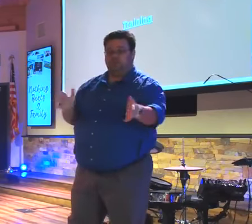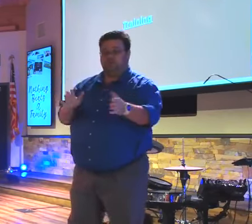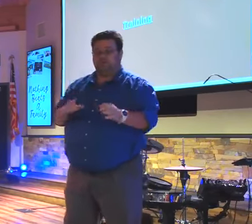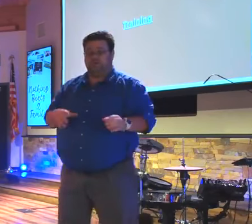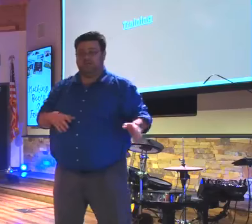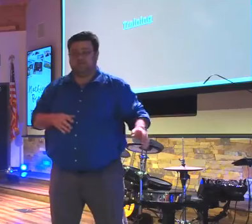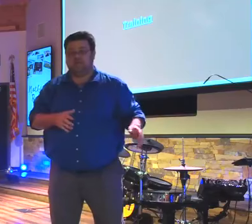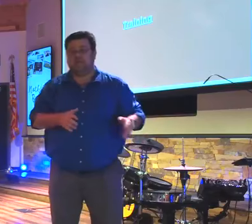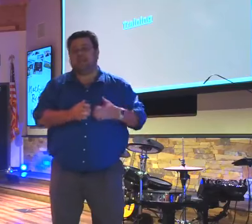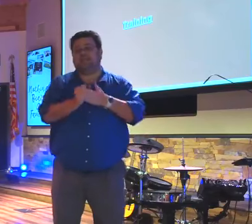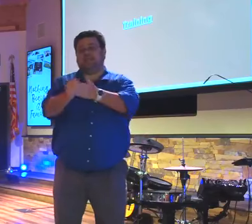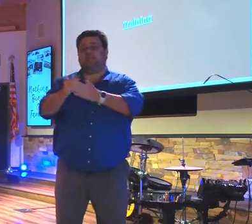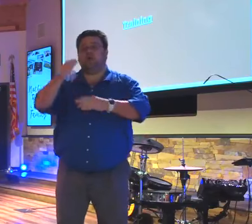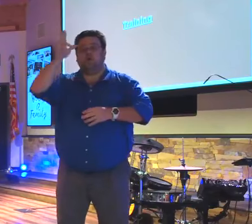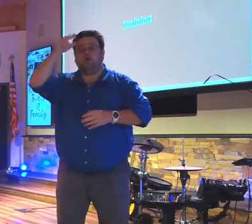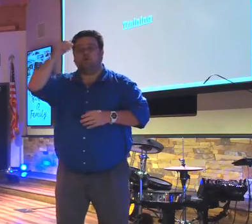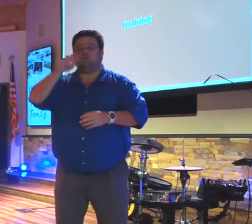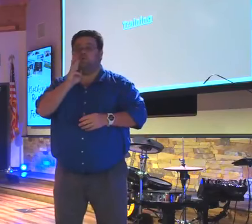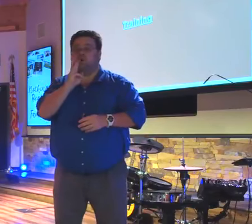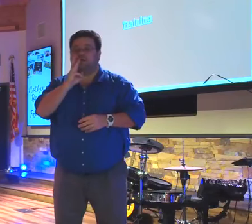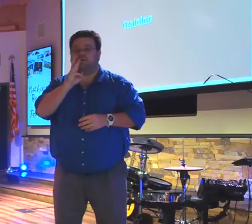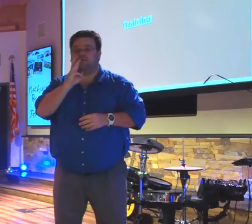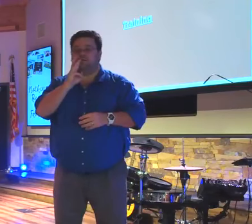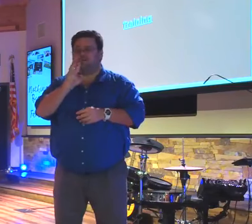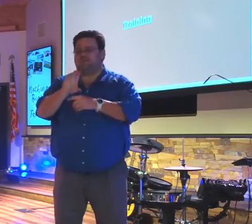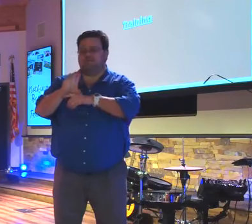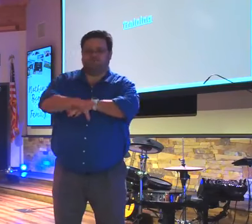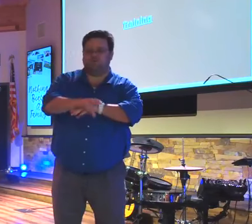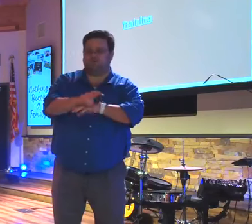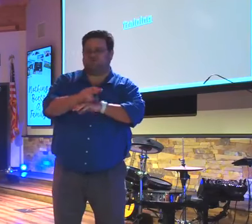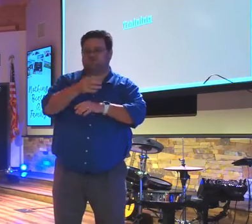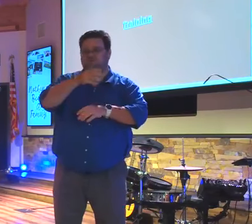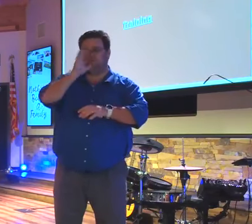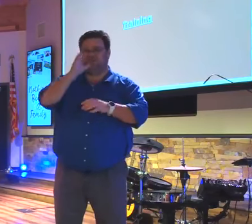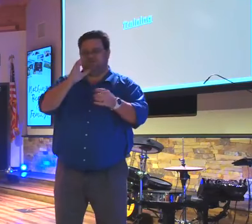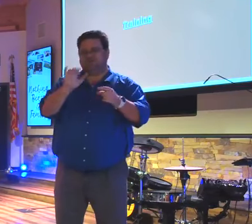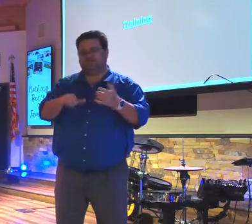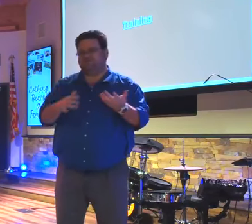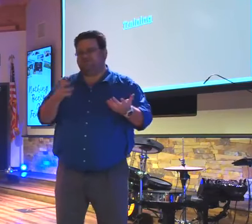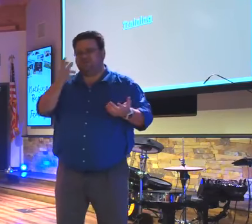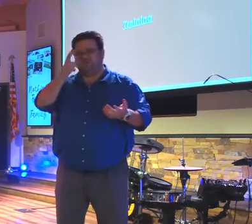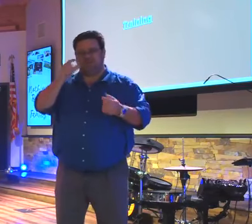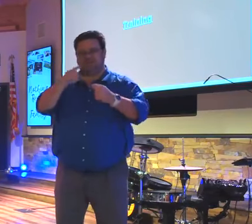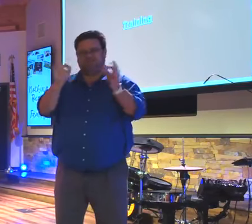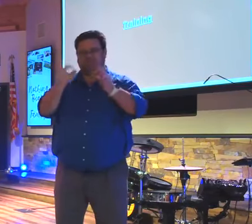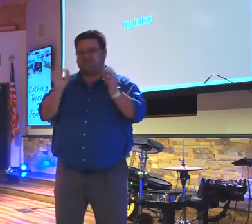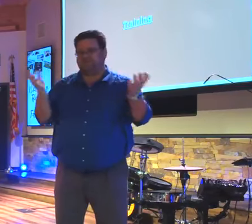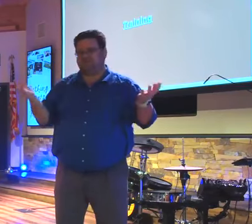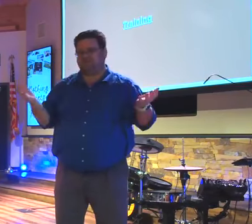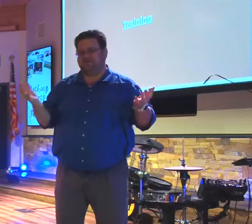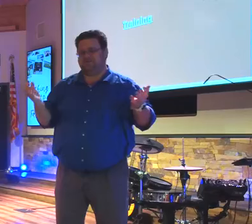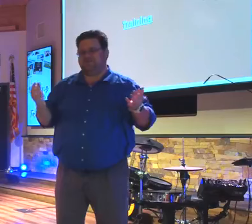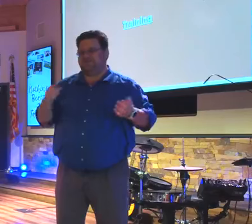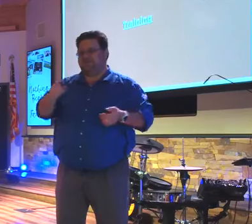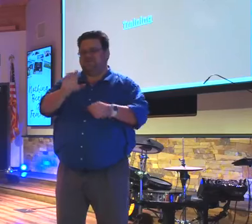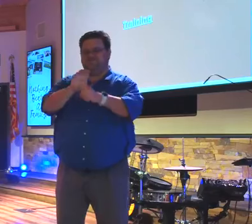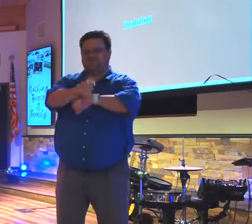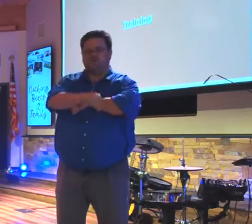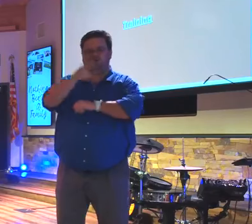lead a horse to water, but you can't make him drink. Some of you have tried to, have you ever tried to make a horse drink